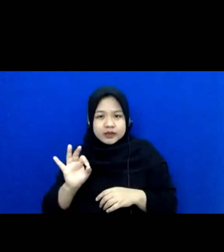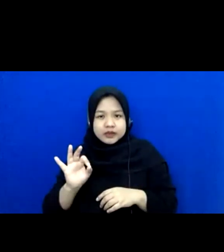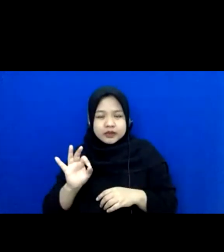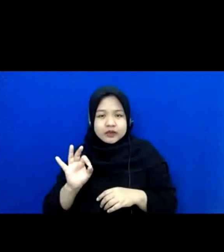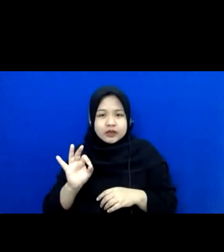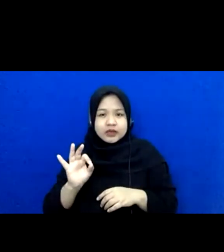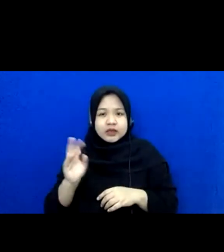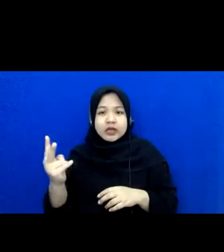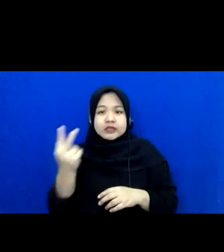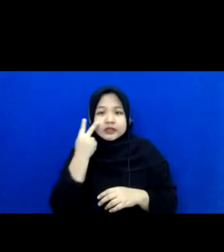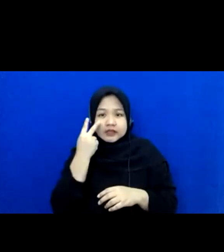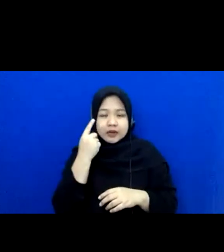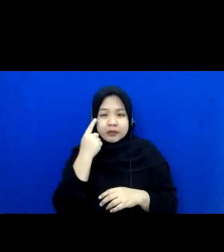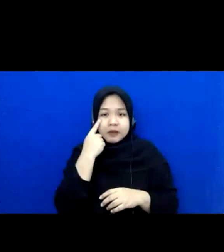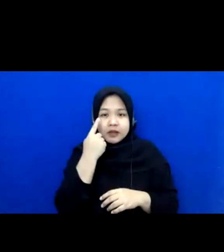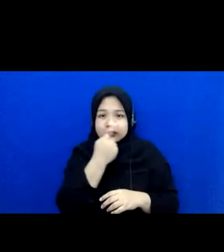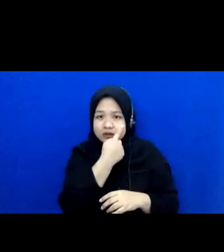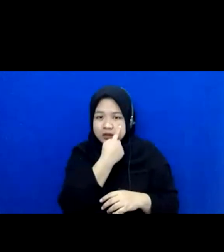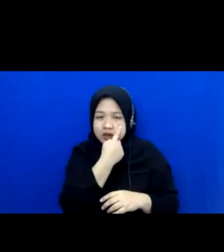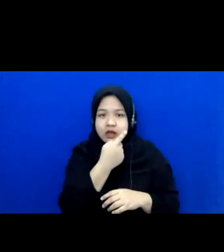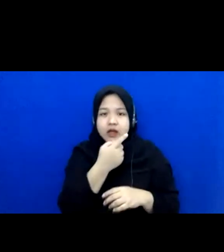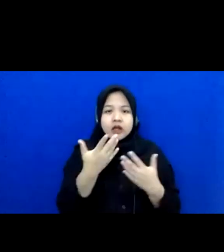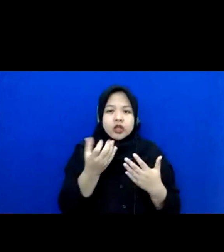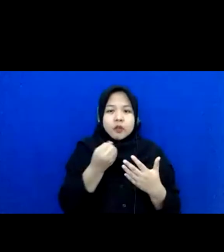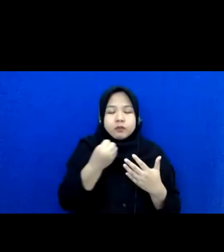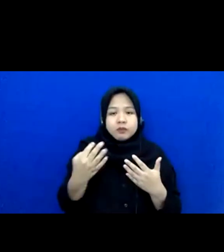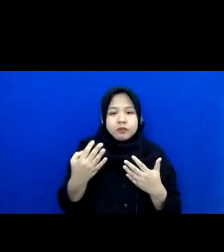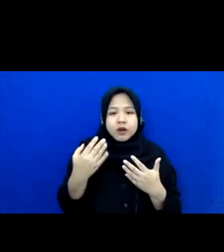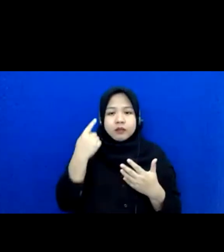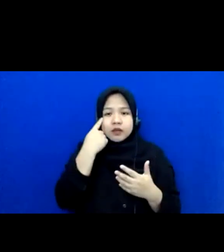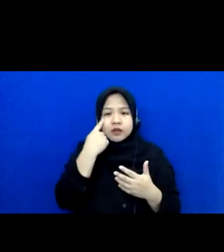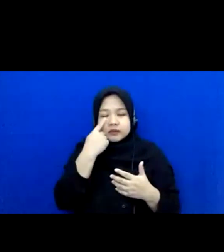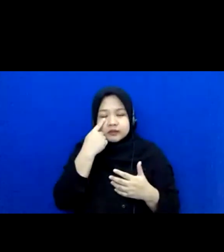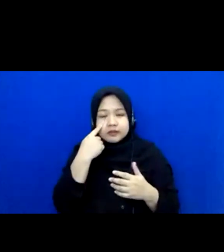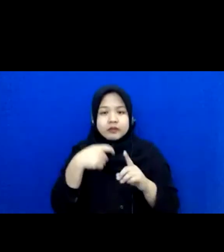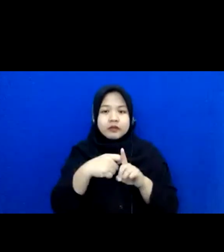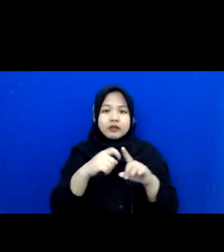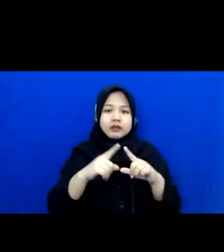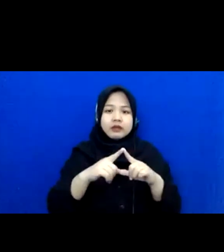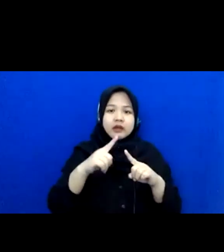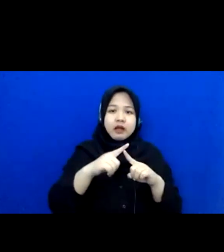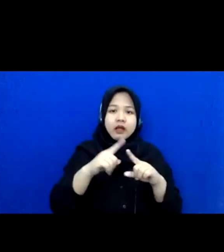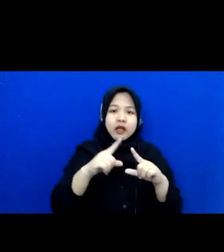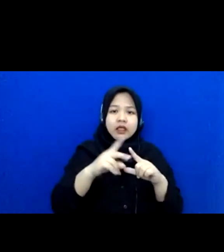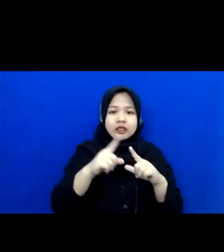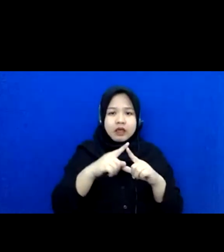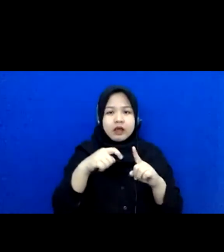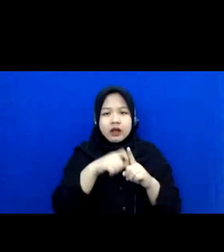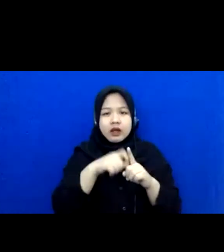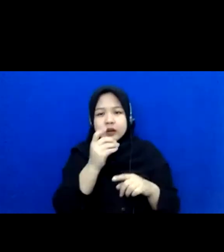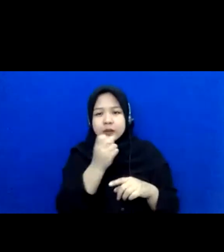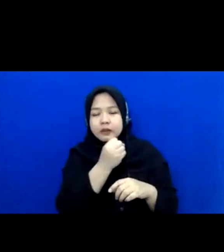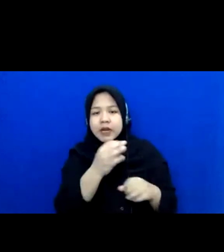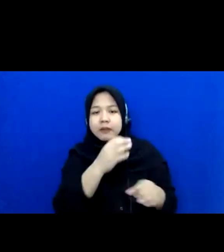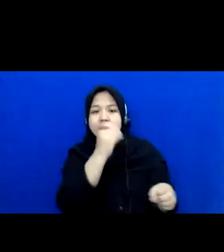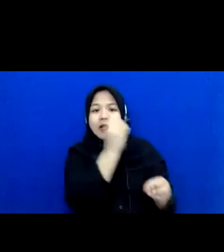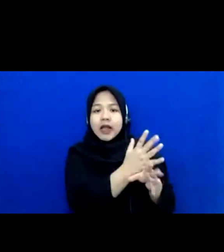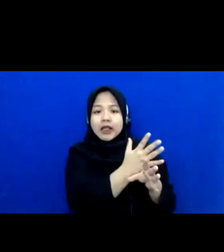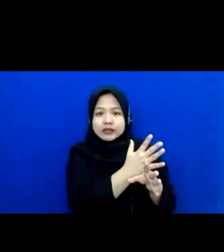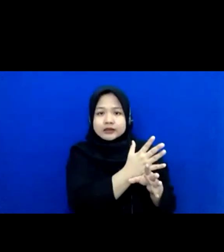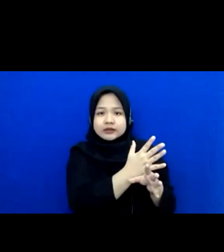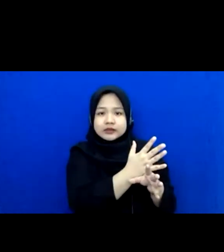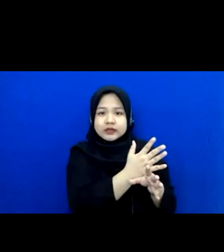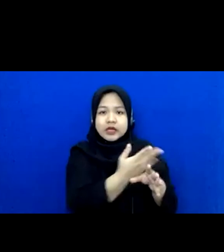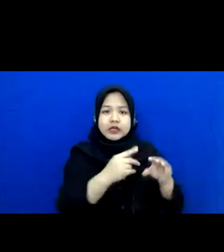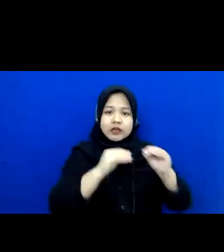done about 4,000 cataract and other surgeries. So 20% of those have been free. And we've also trained